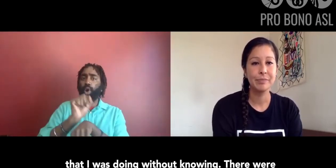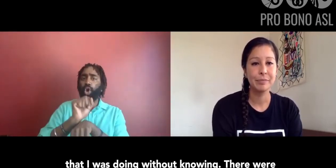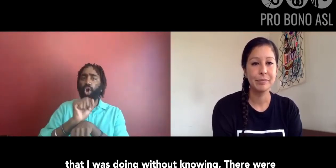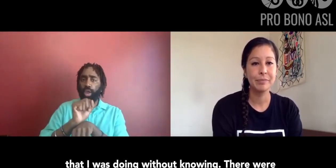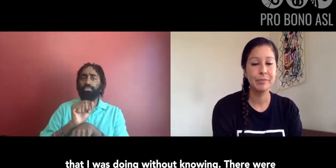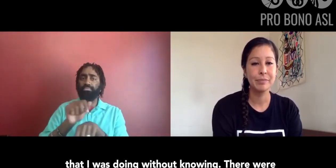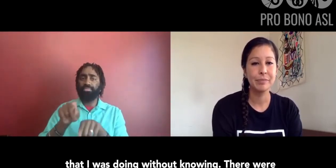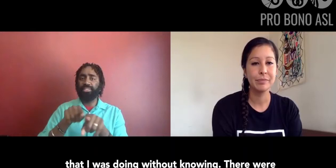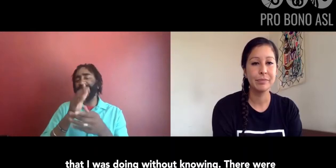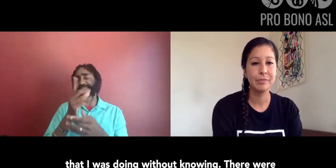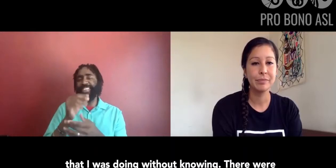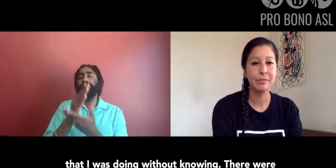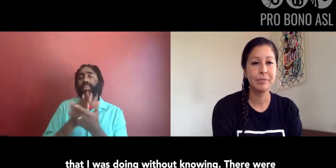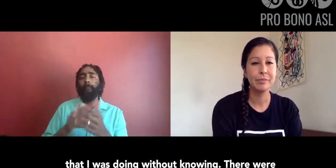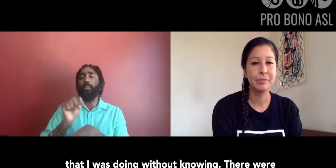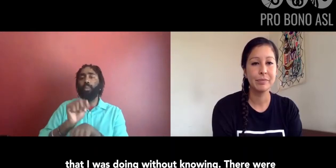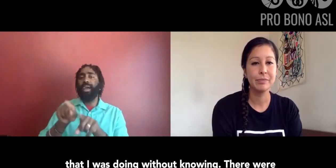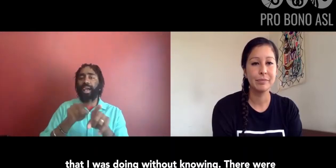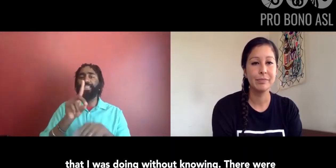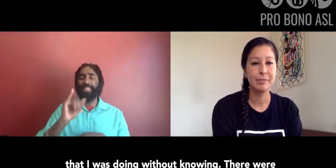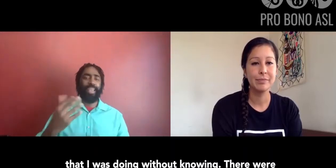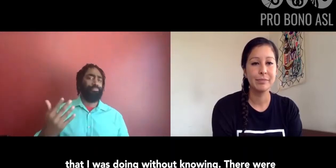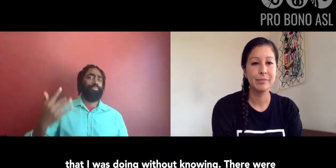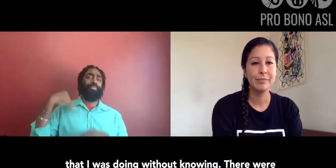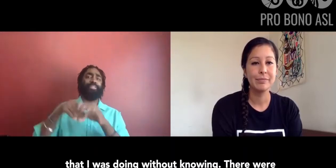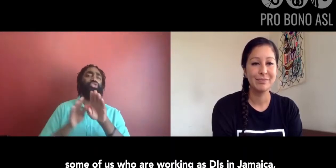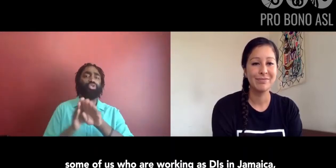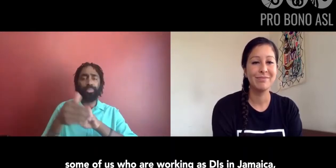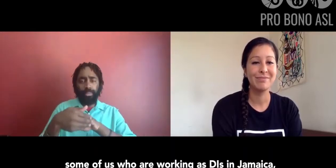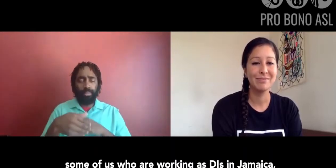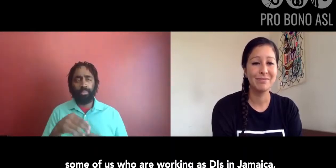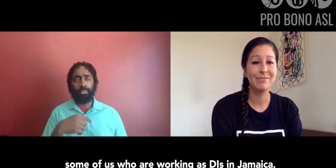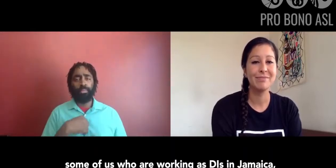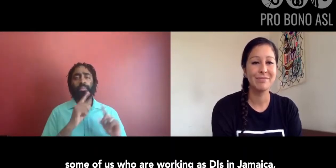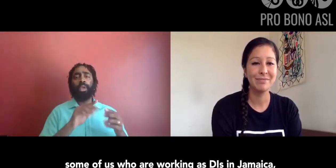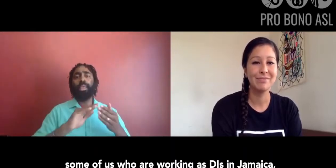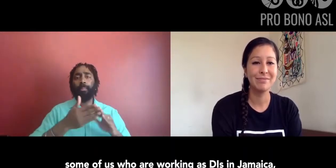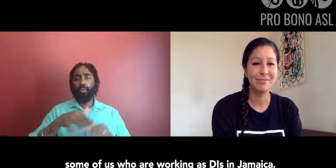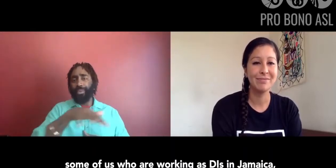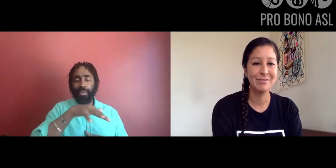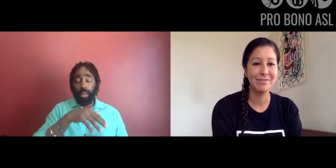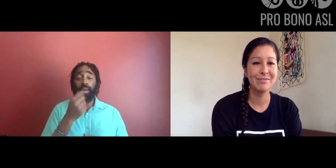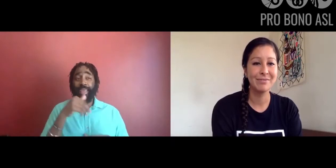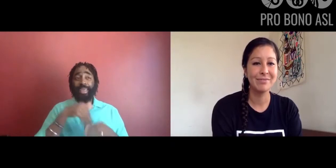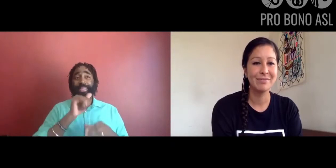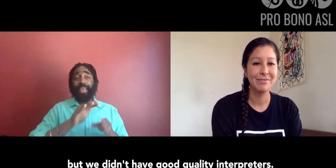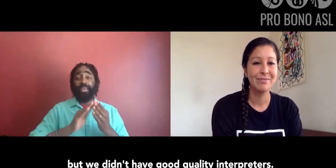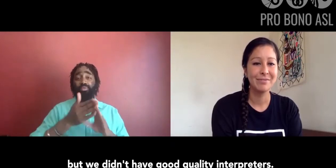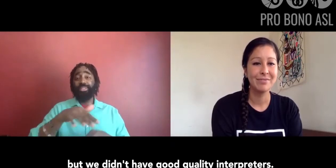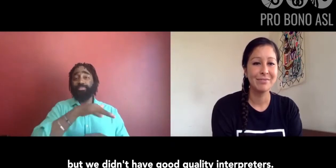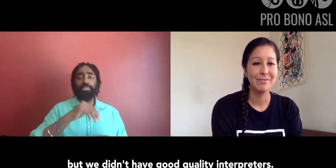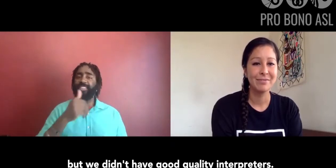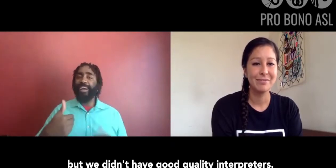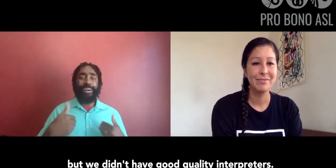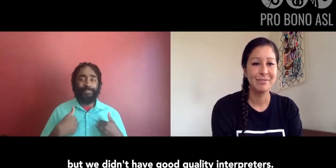without knowing. Um, there were some of us who were working as DIs in Jamaica, but we